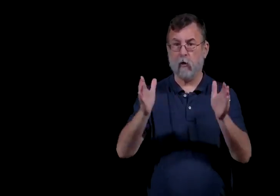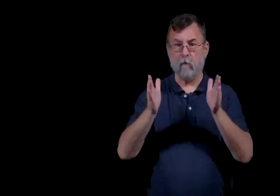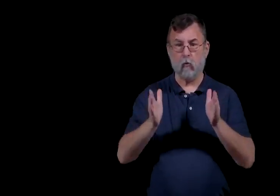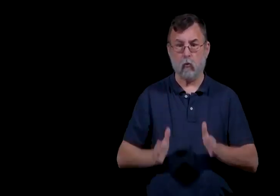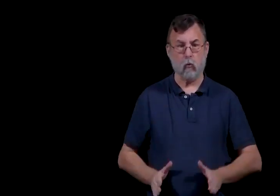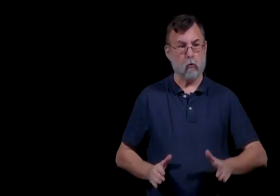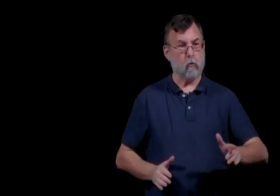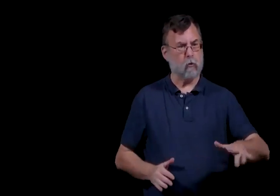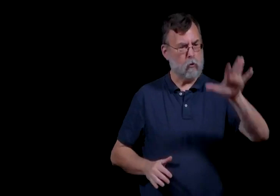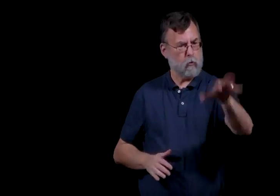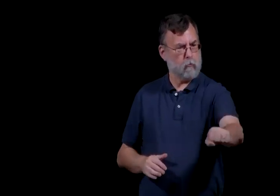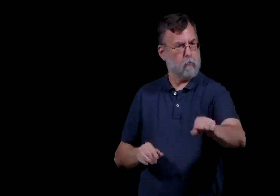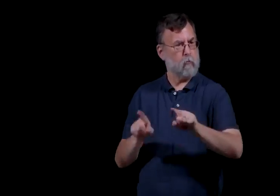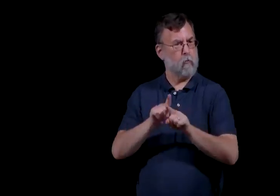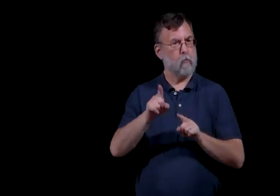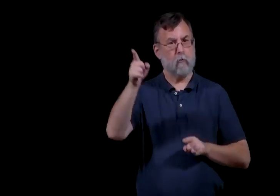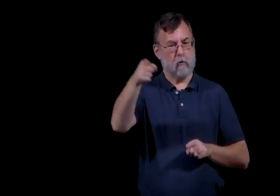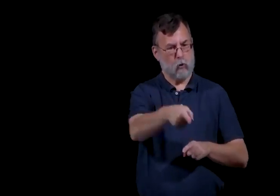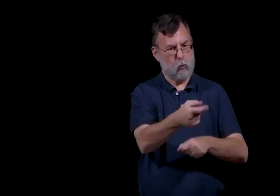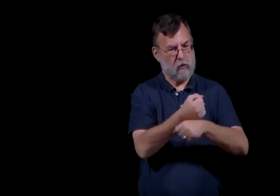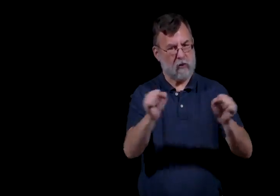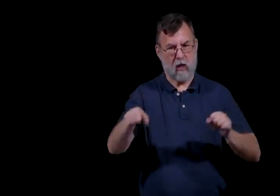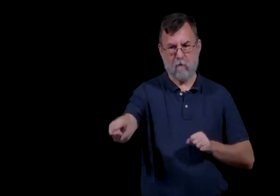And He's also your savior.